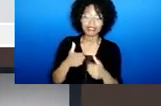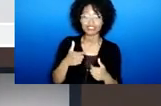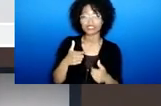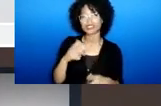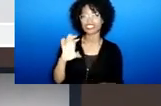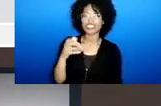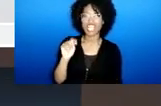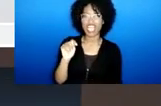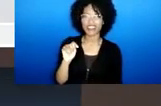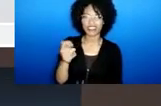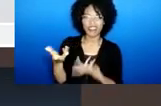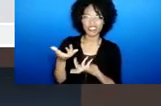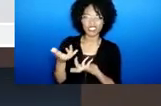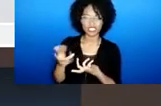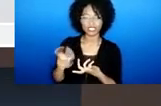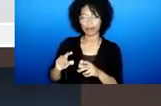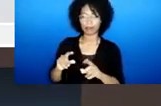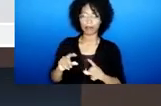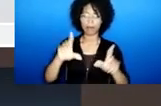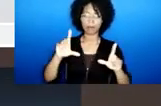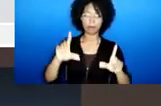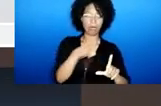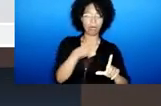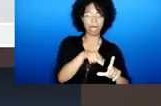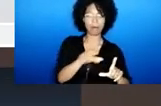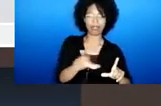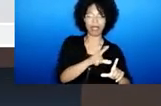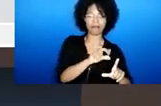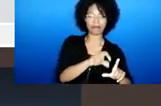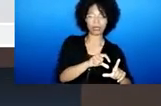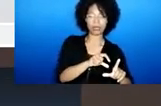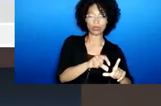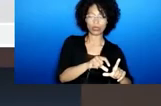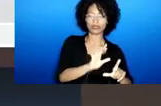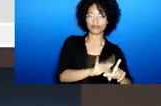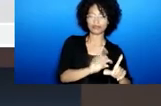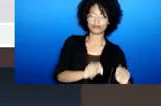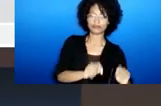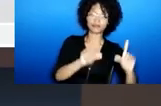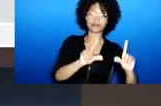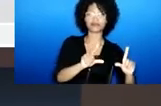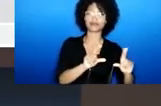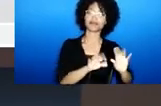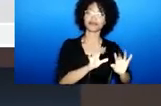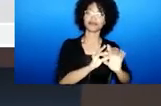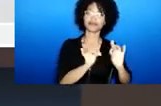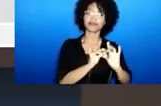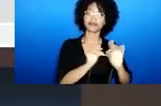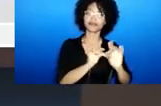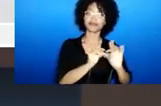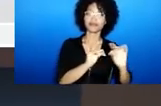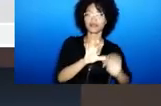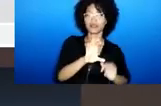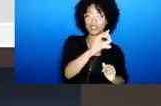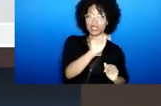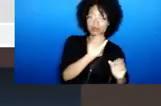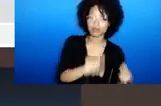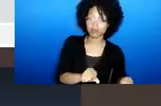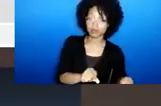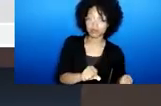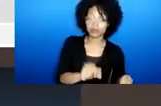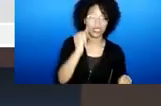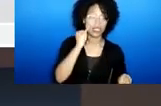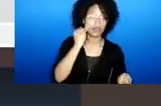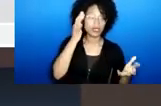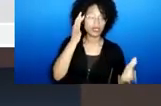bottom left corner that will open up a box for you to type comments in and chat this way if you choose not